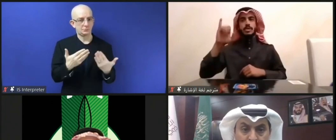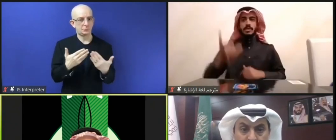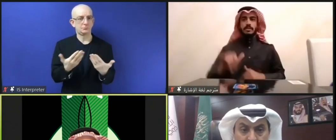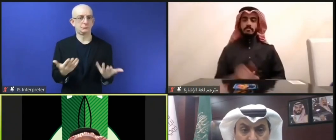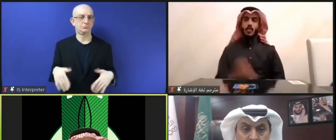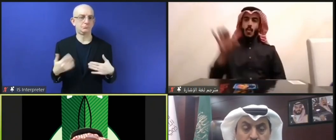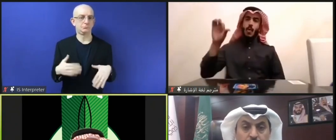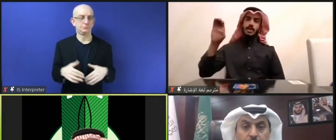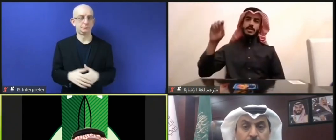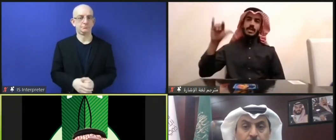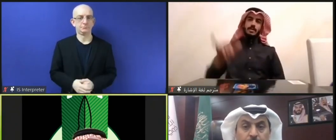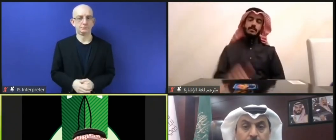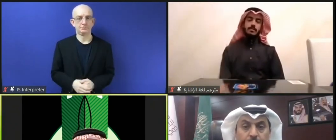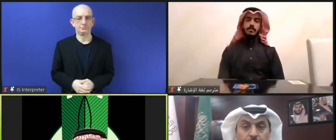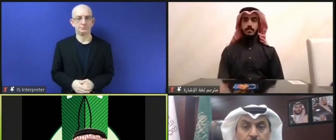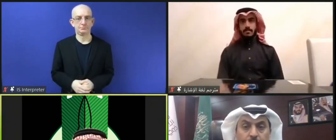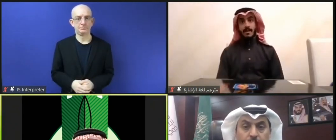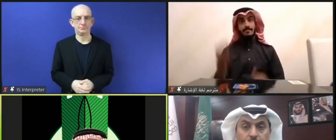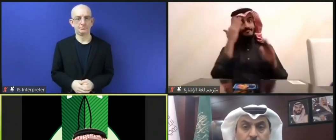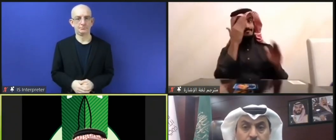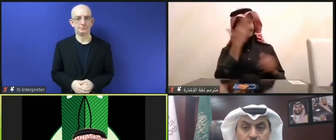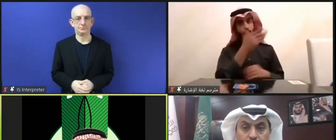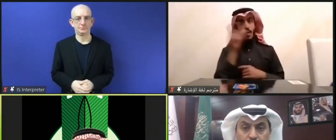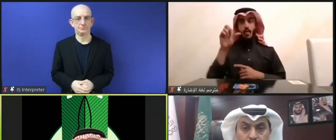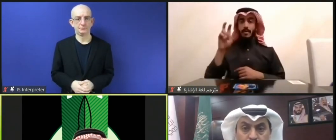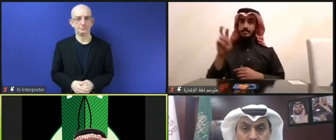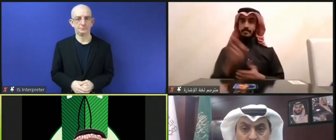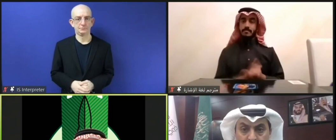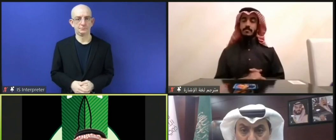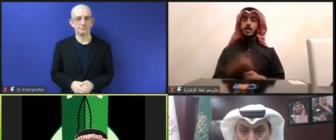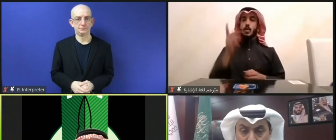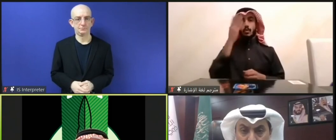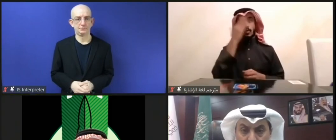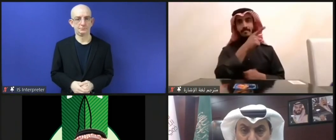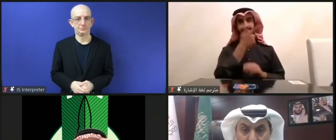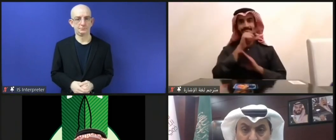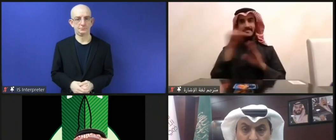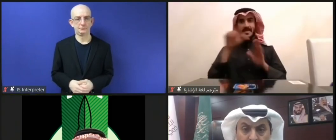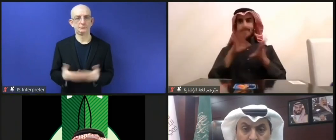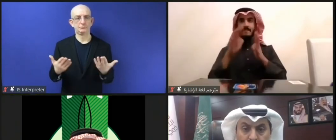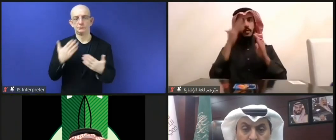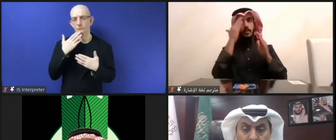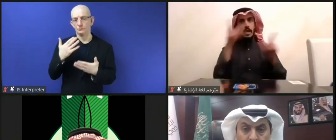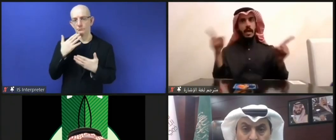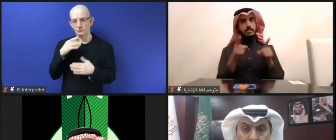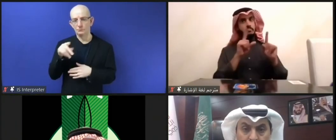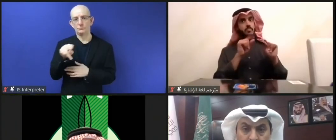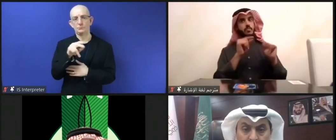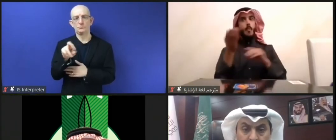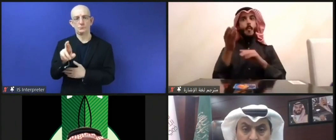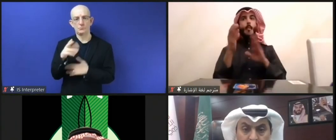Thank you very much, Ms. Noura, and for this brief introduction about